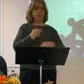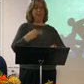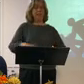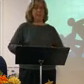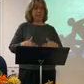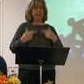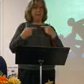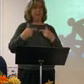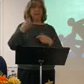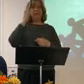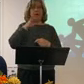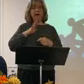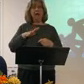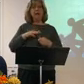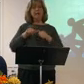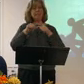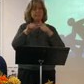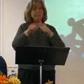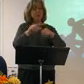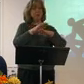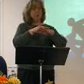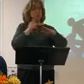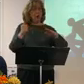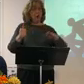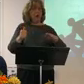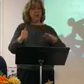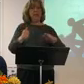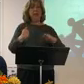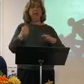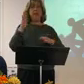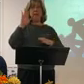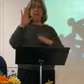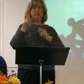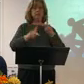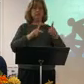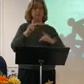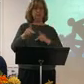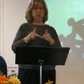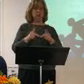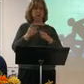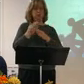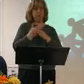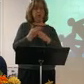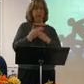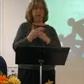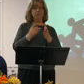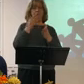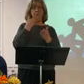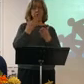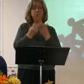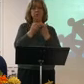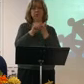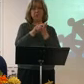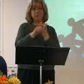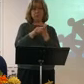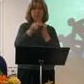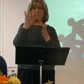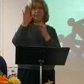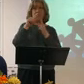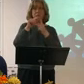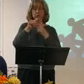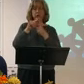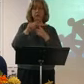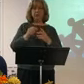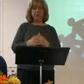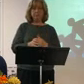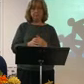God is still calling out His messengers and still sending them. And I want to participate in that in any way I can, even if it's sitting here watching a live stream